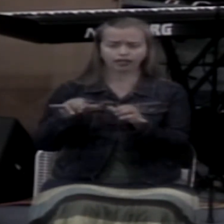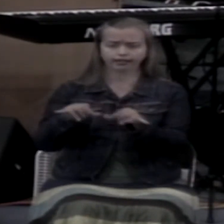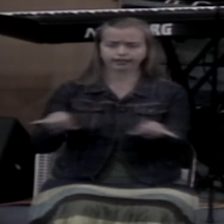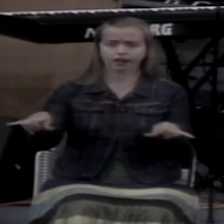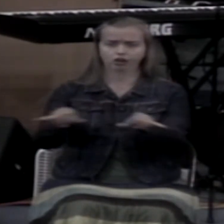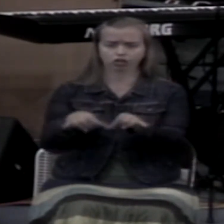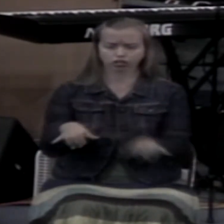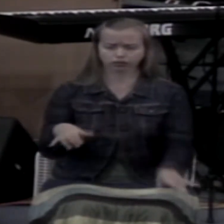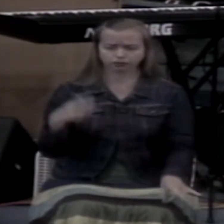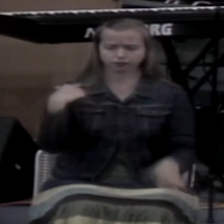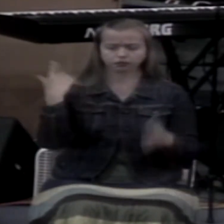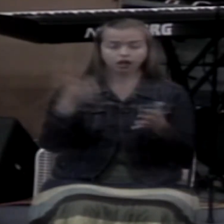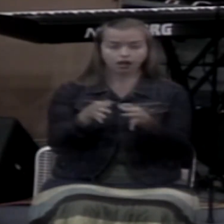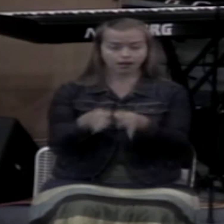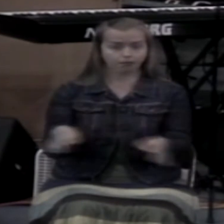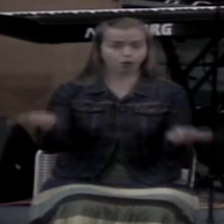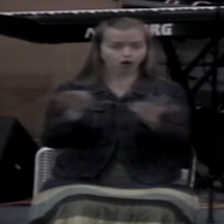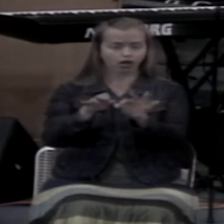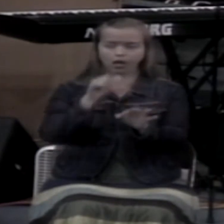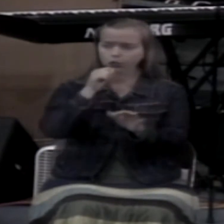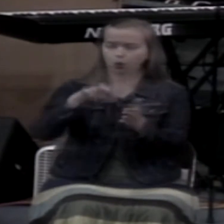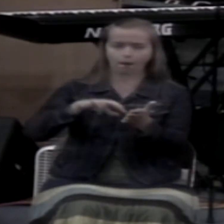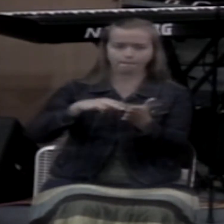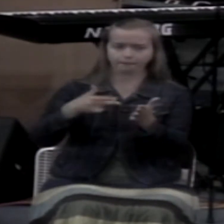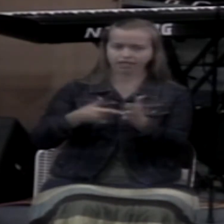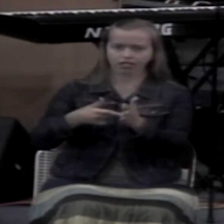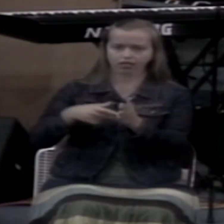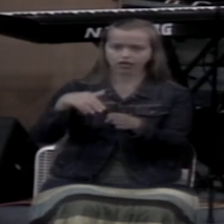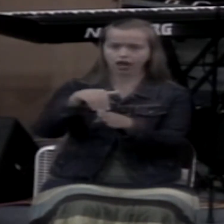our holiness standards,